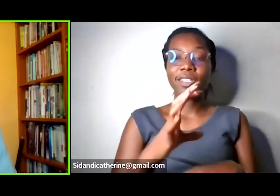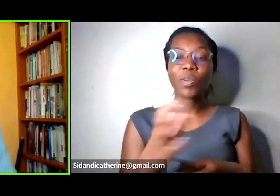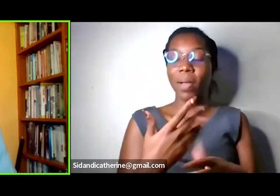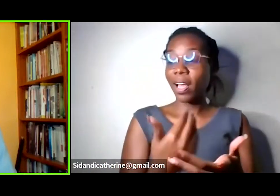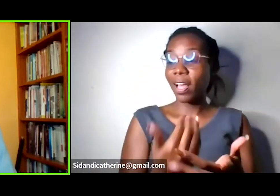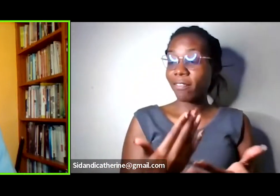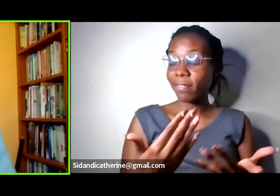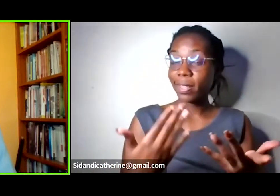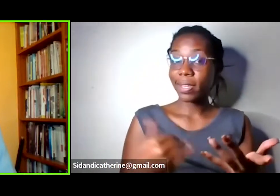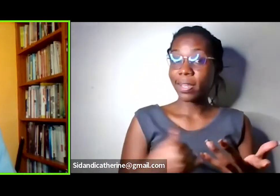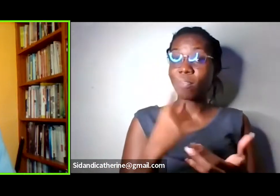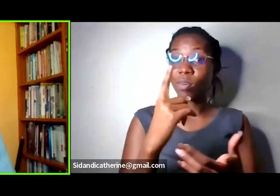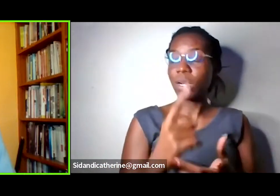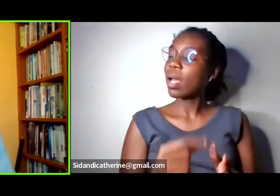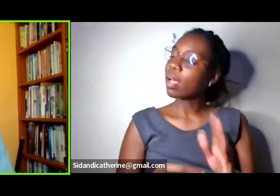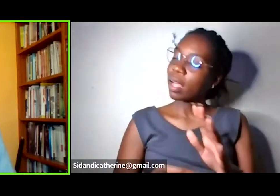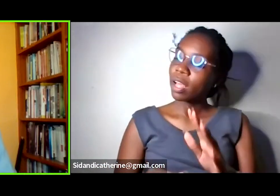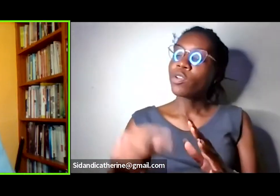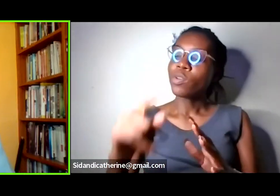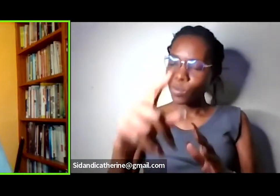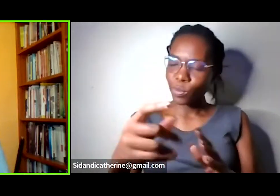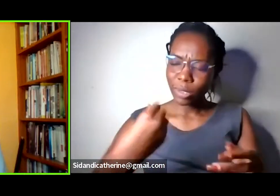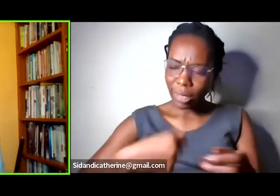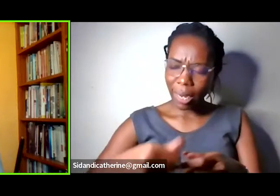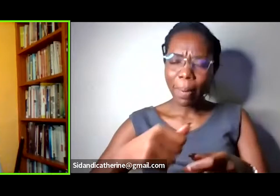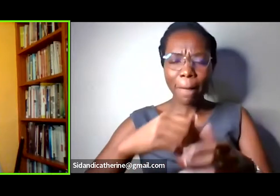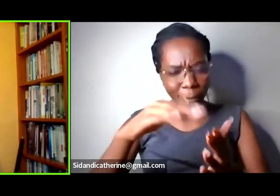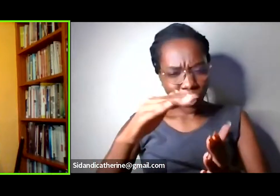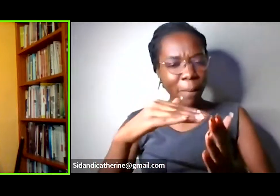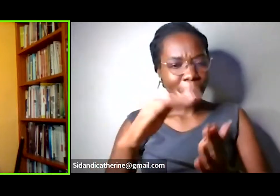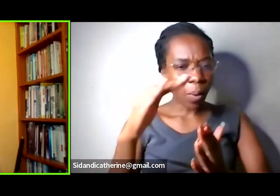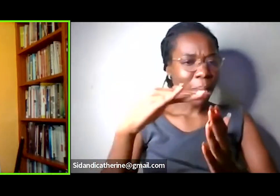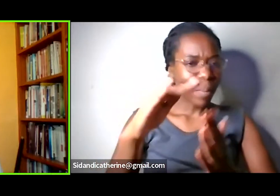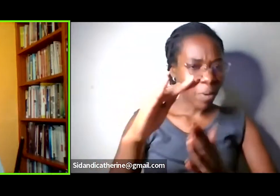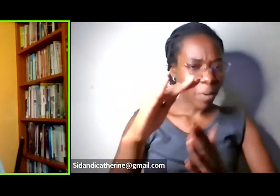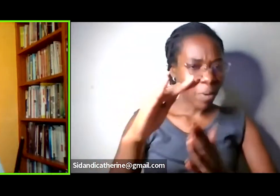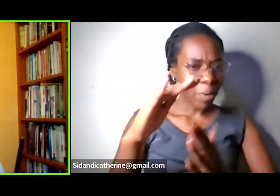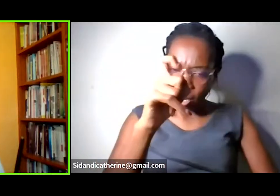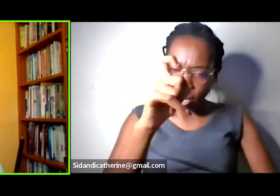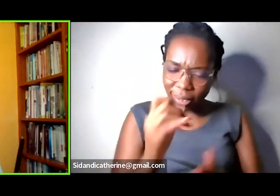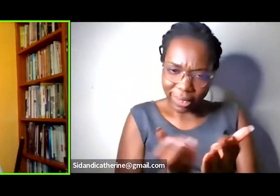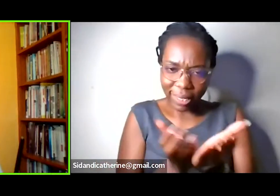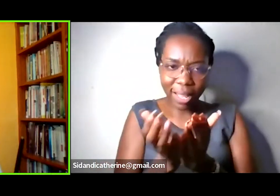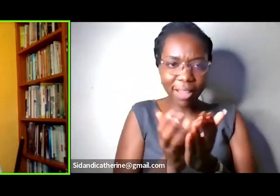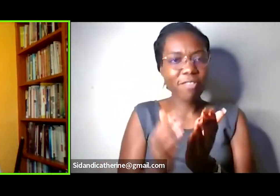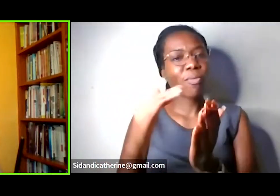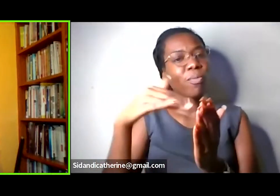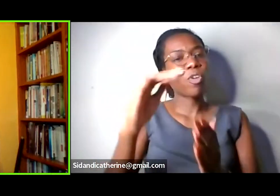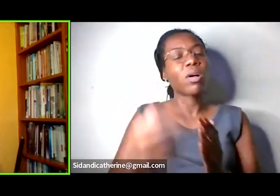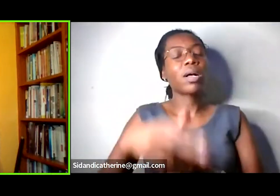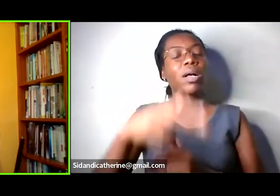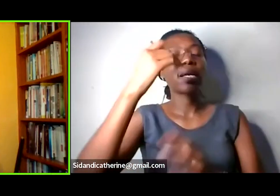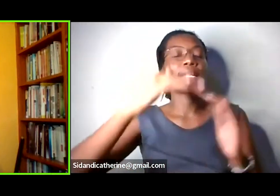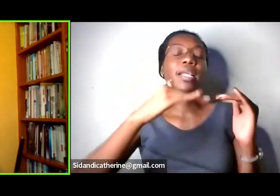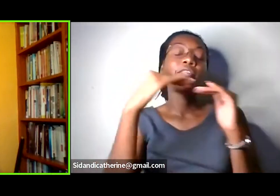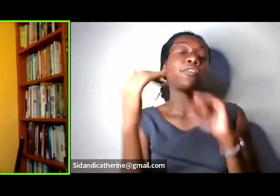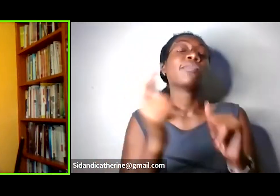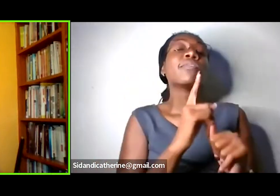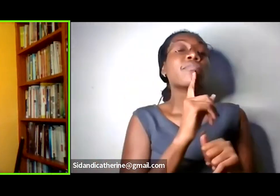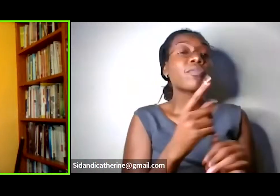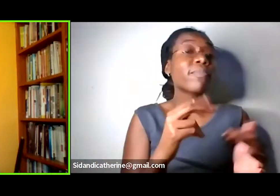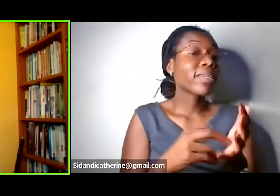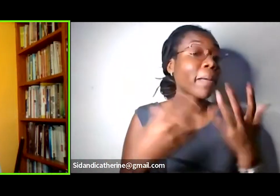of cracking this code. You have to know that the easiest way to make more money is sell more to the same customer. The easiest way to make